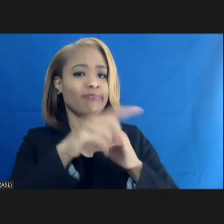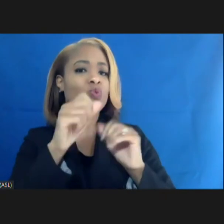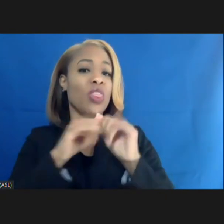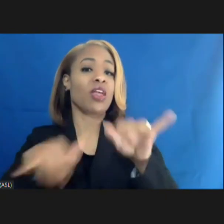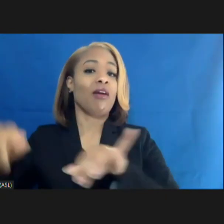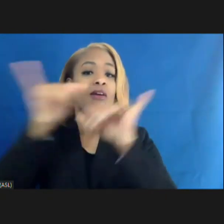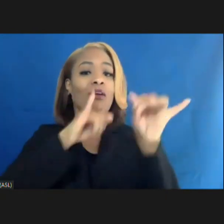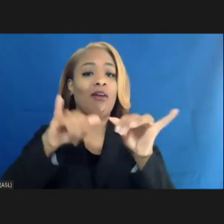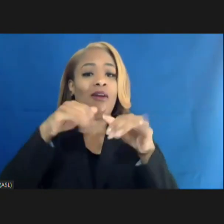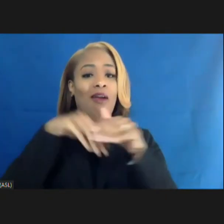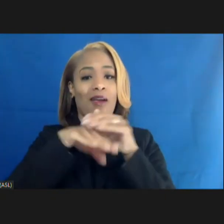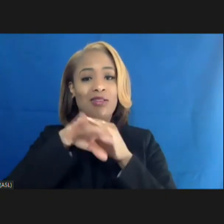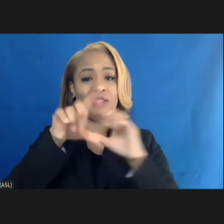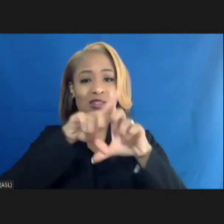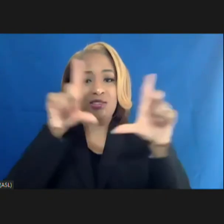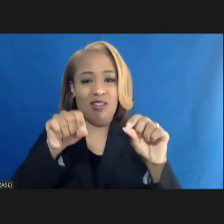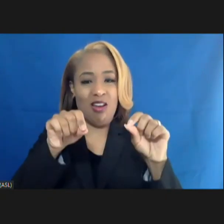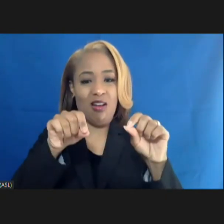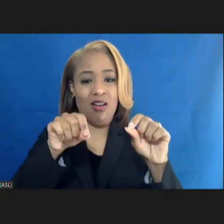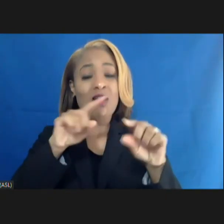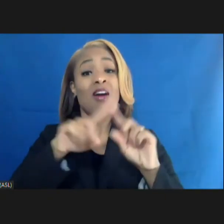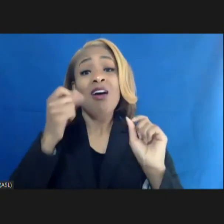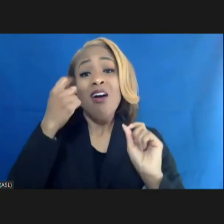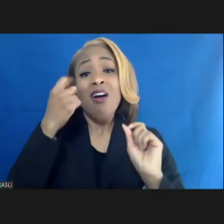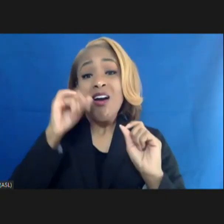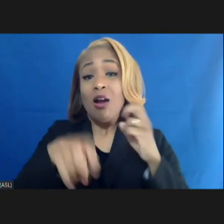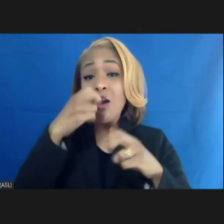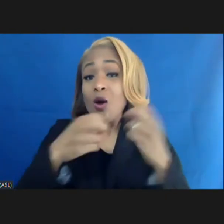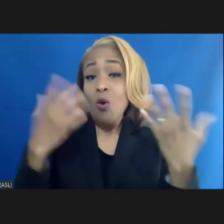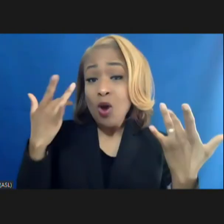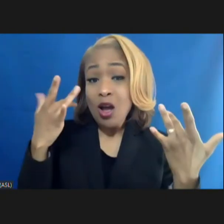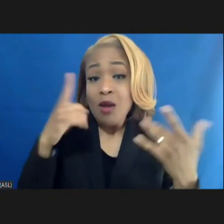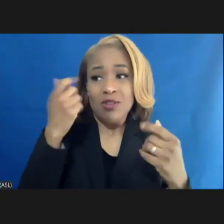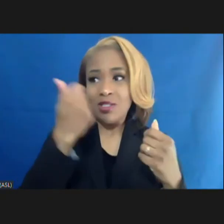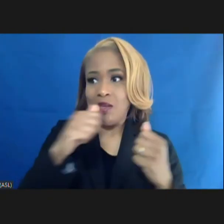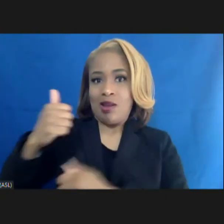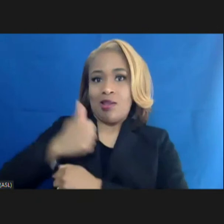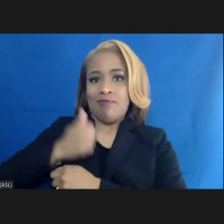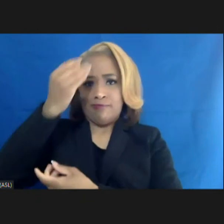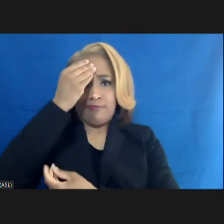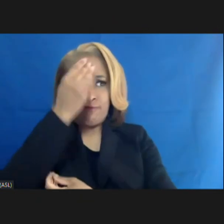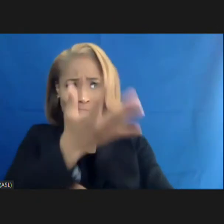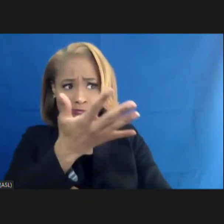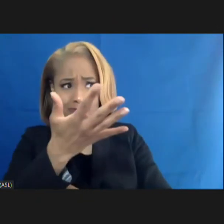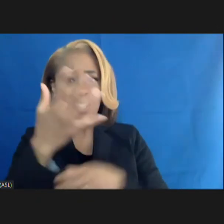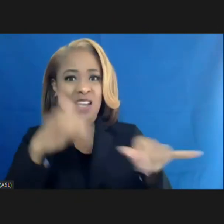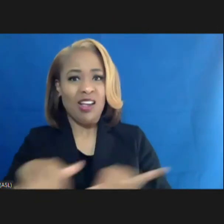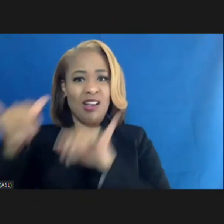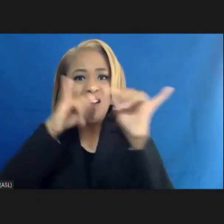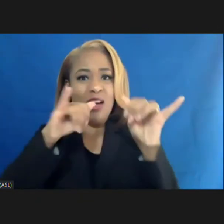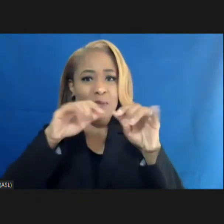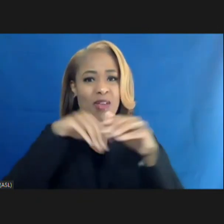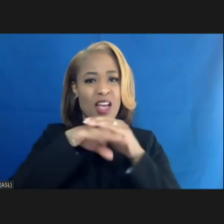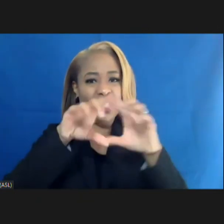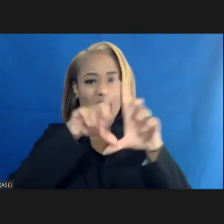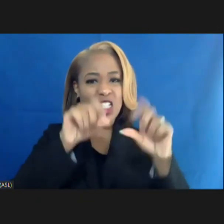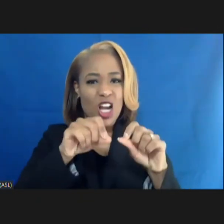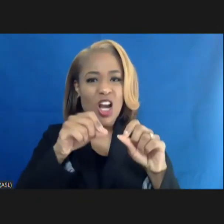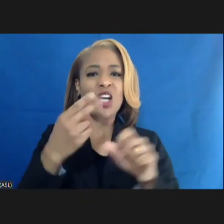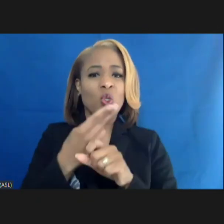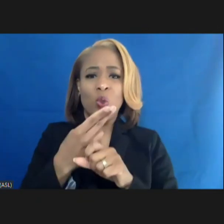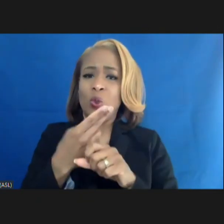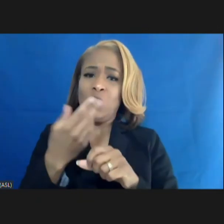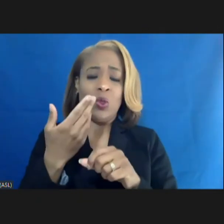However, that's not only problematic because, as any service member will tell you, the common access card use is notoriously